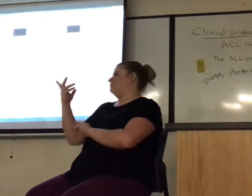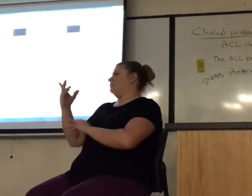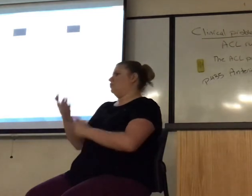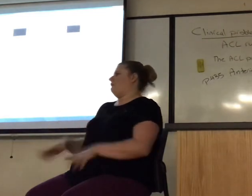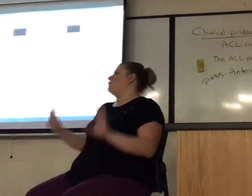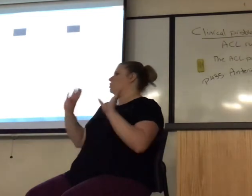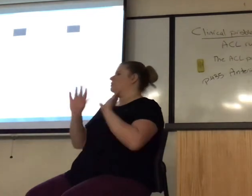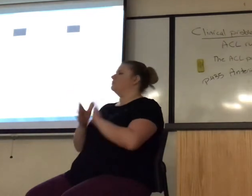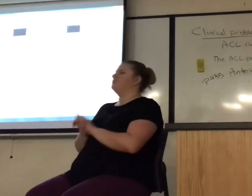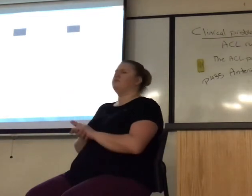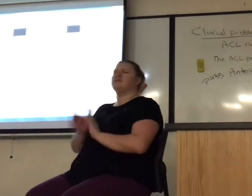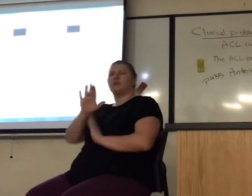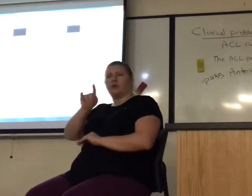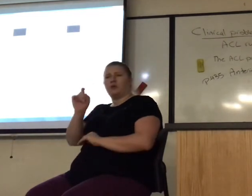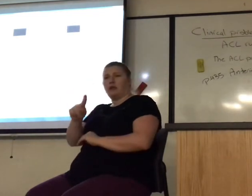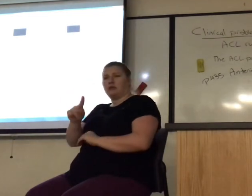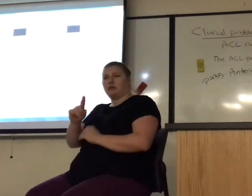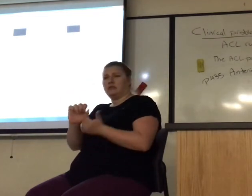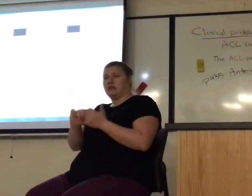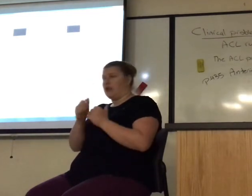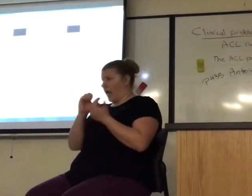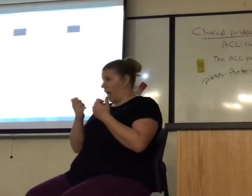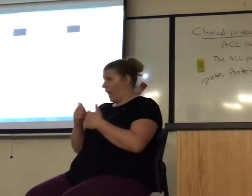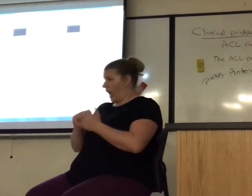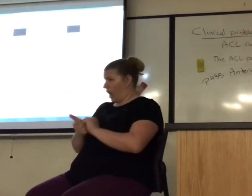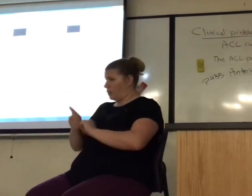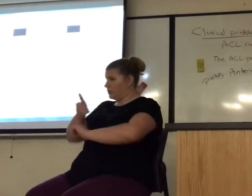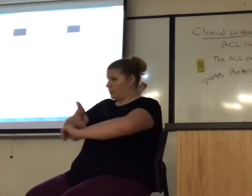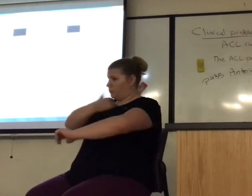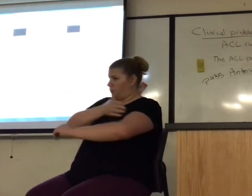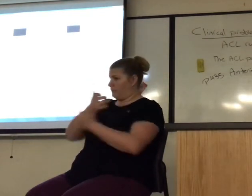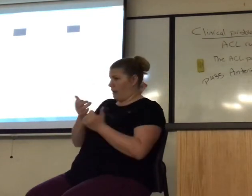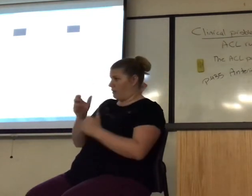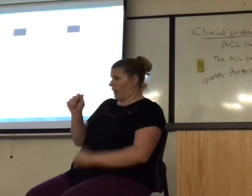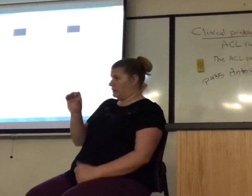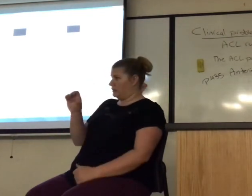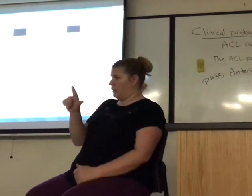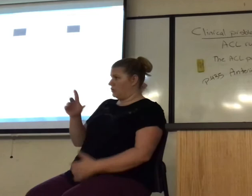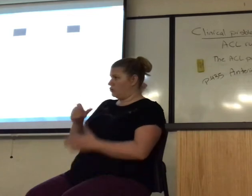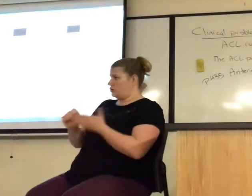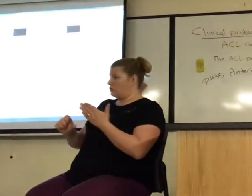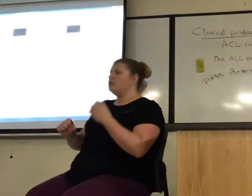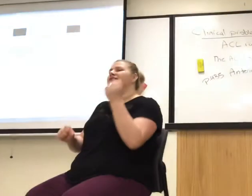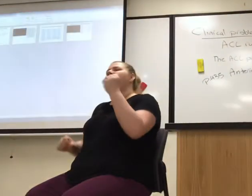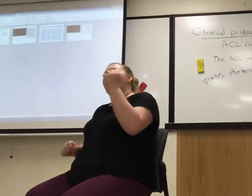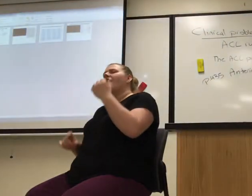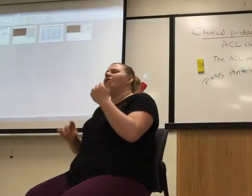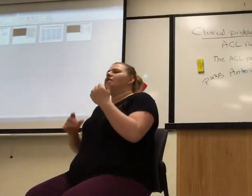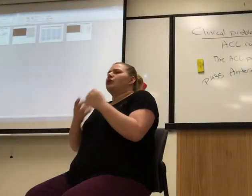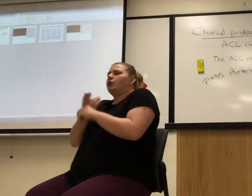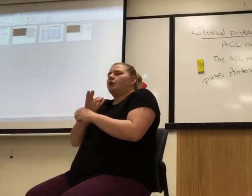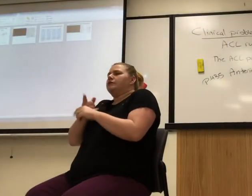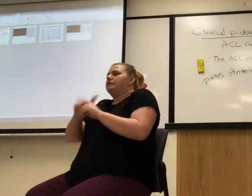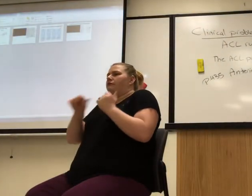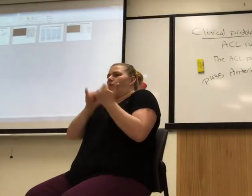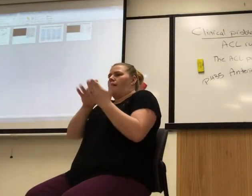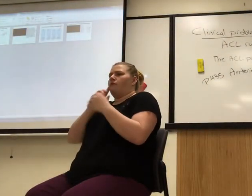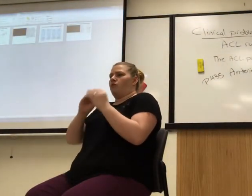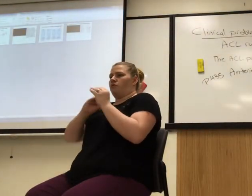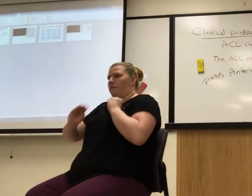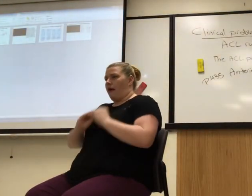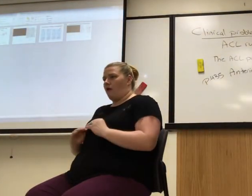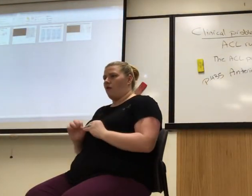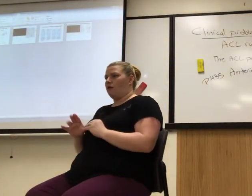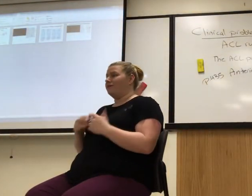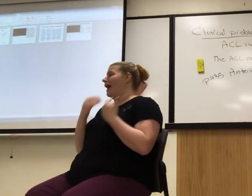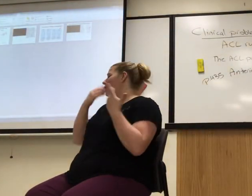So your question is, how is it better now? Yeah, like, do they use different to repair that? I don't know.